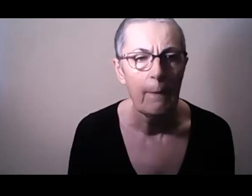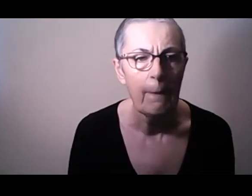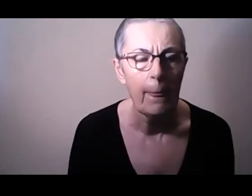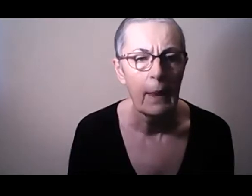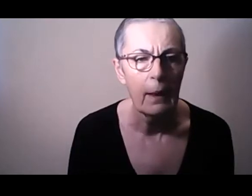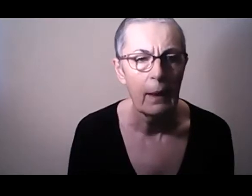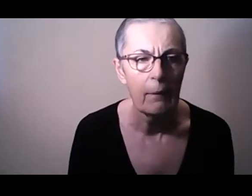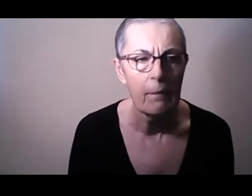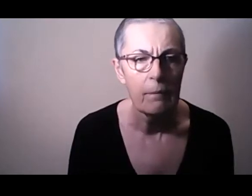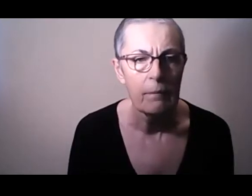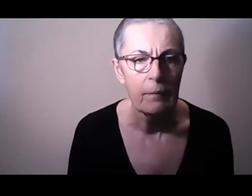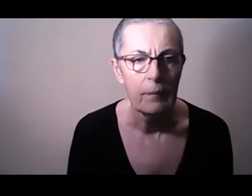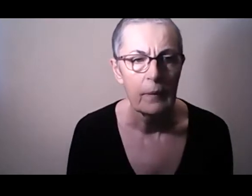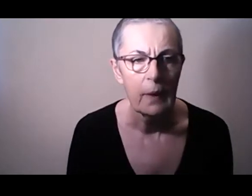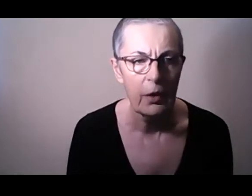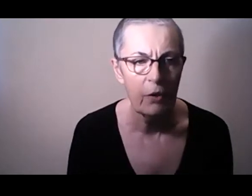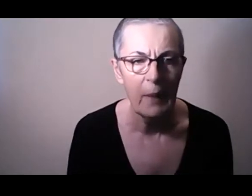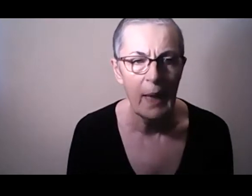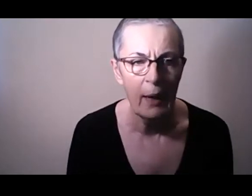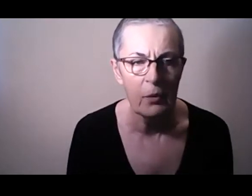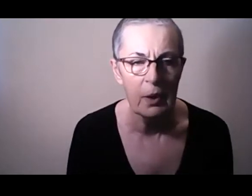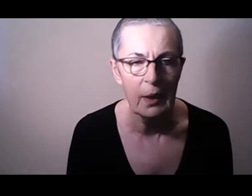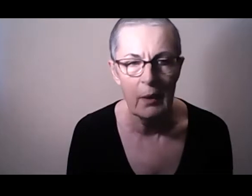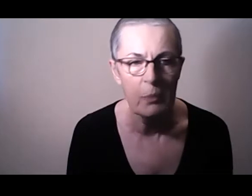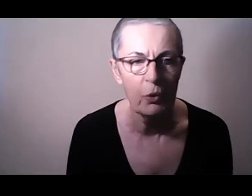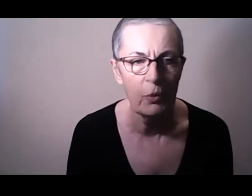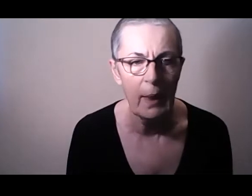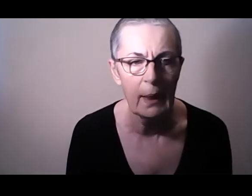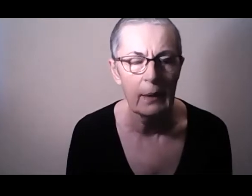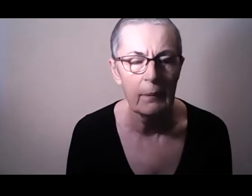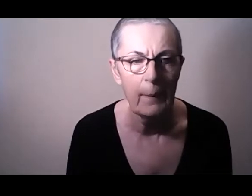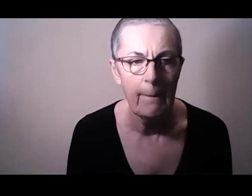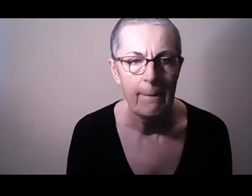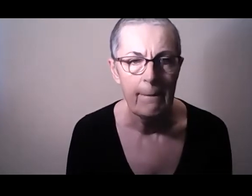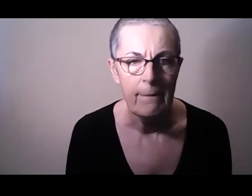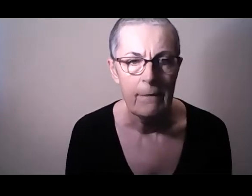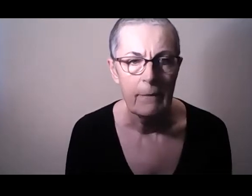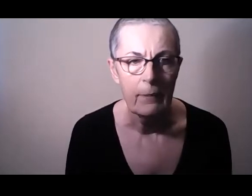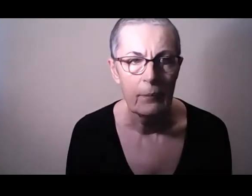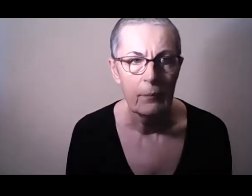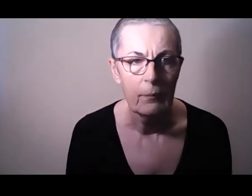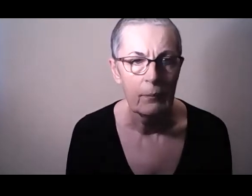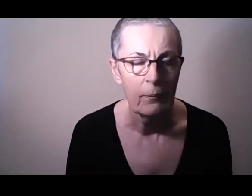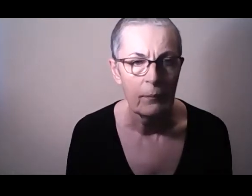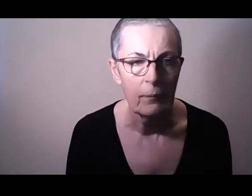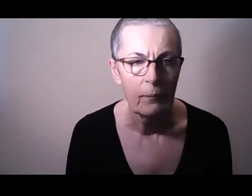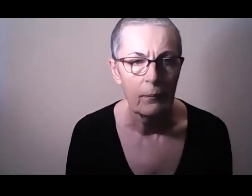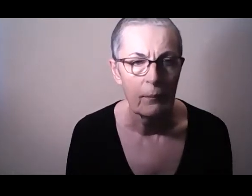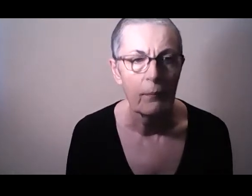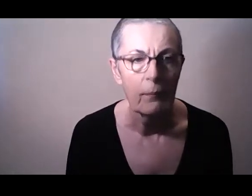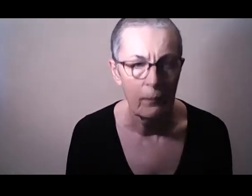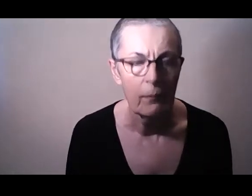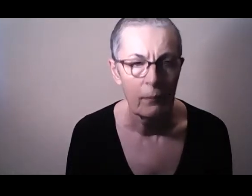see. No. Hang on a minute. Let me It just. threw me out and now it's brought me back in. Oh, okay. Yeah, it completely shut